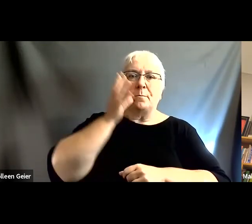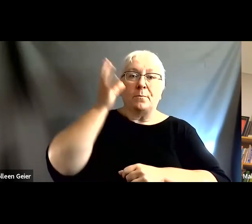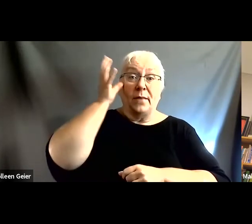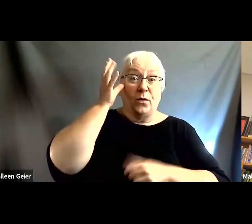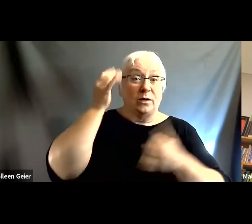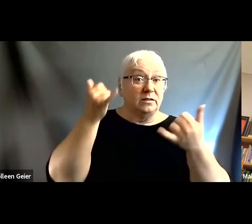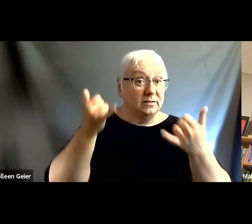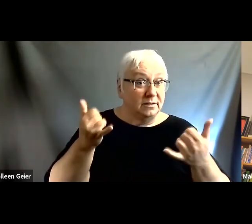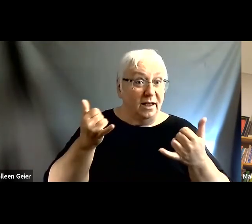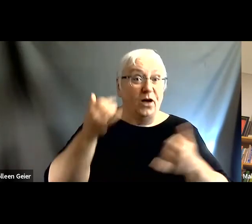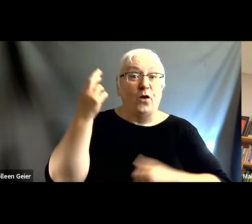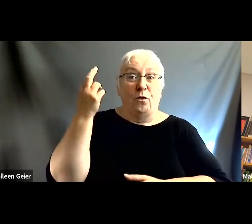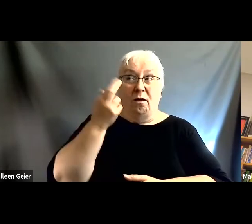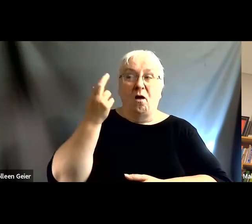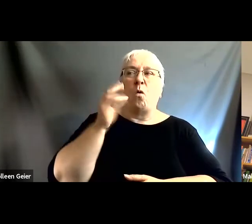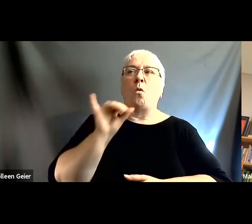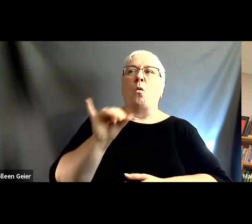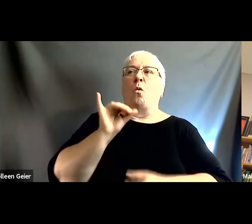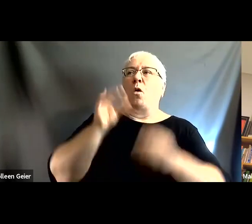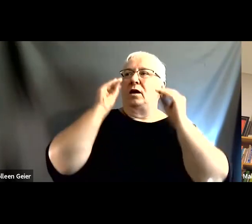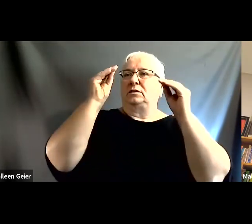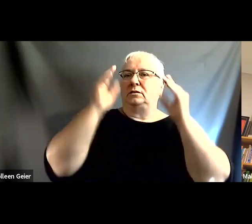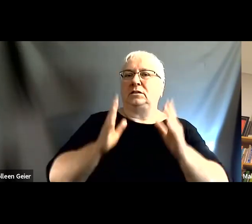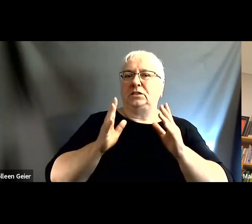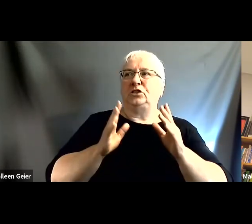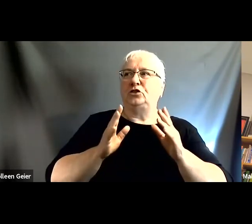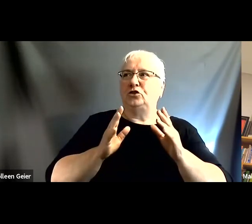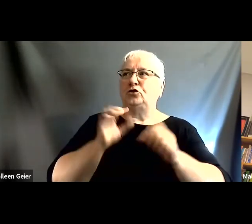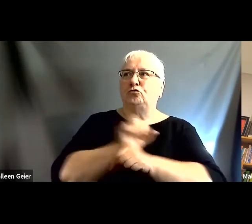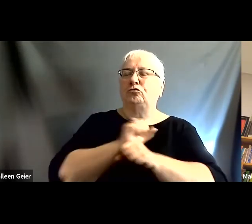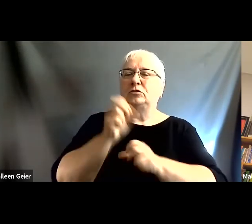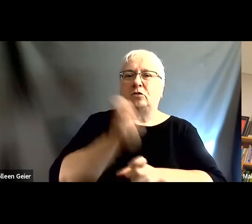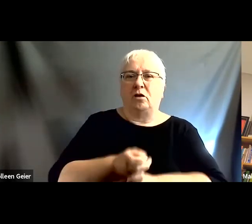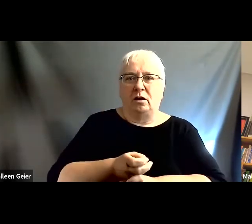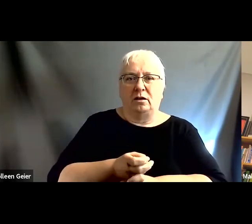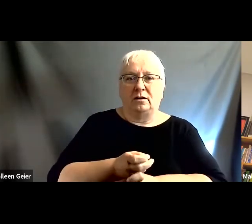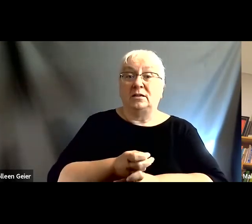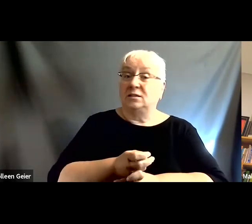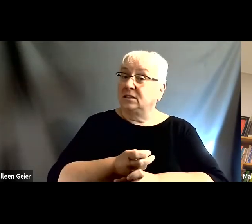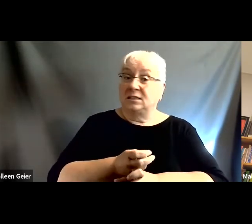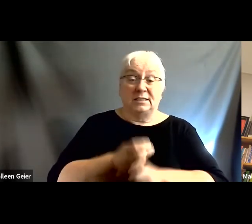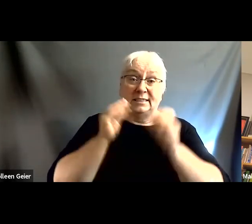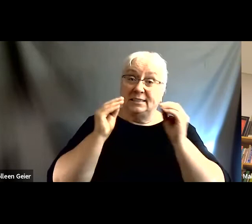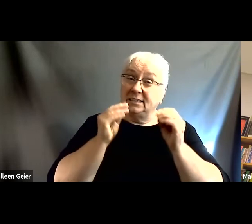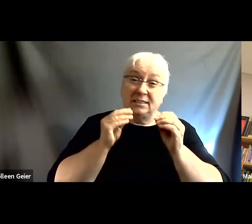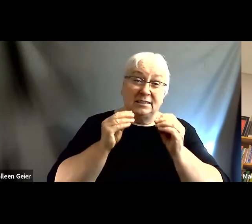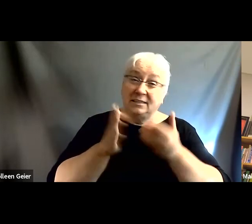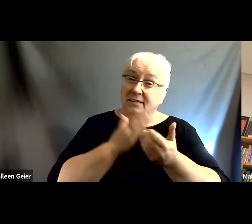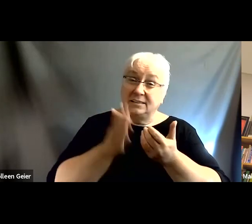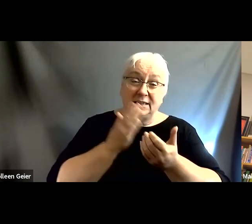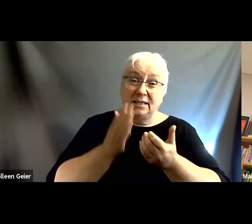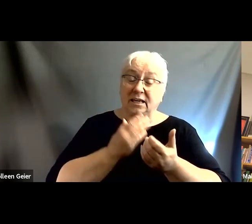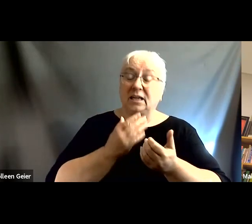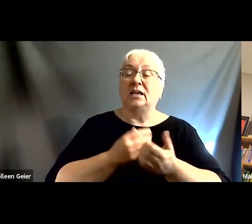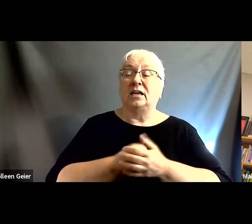appreciating their teachers. They realize how difficult it is, and how much the teachers are working. The teachers have really risen